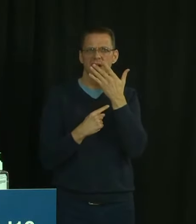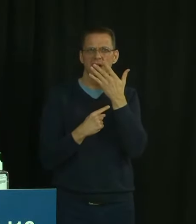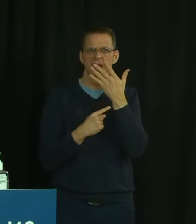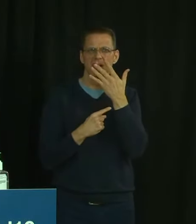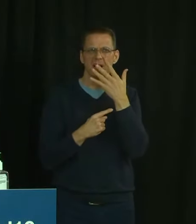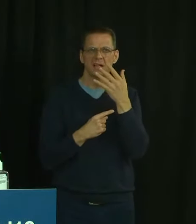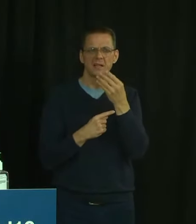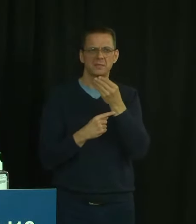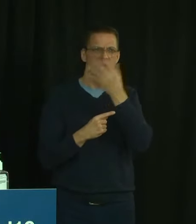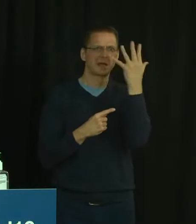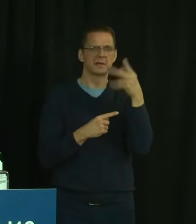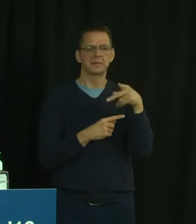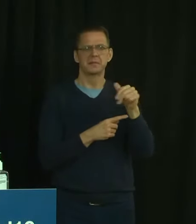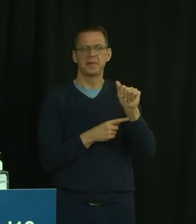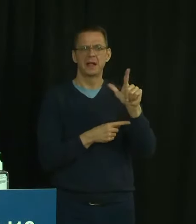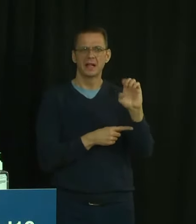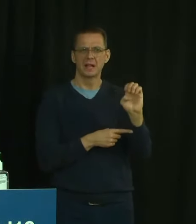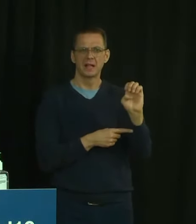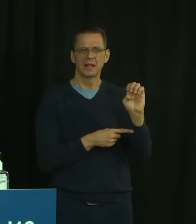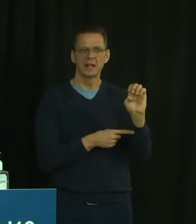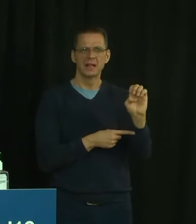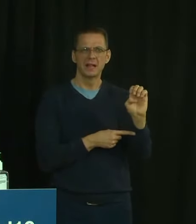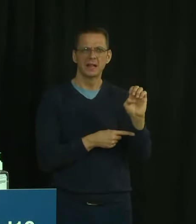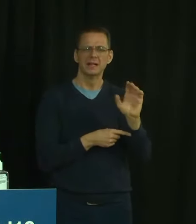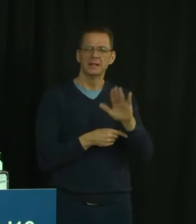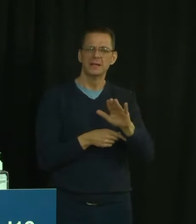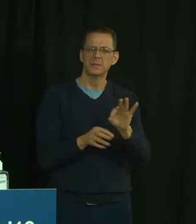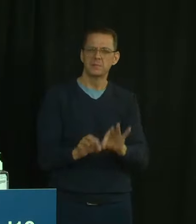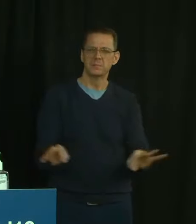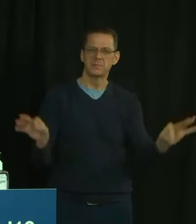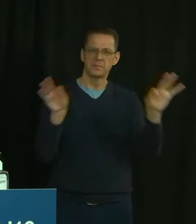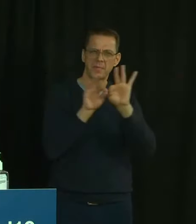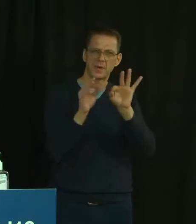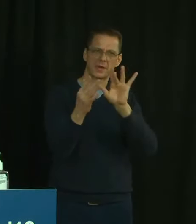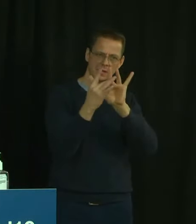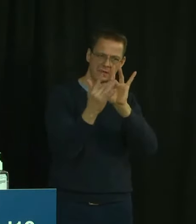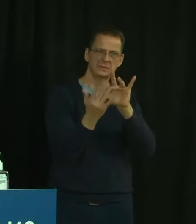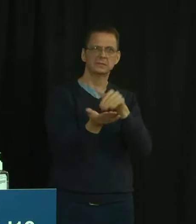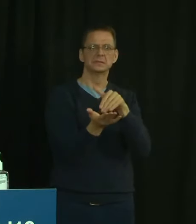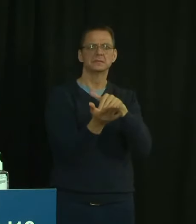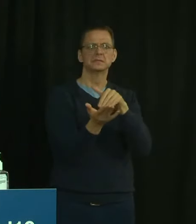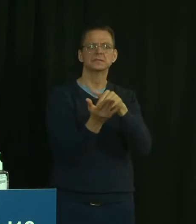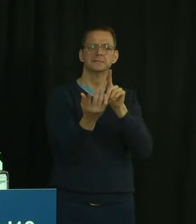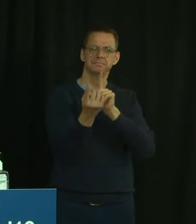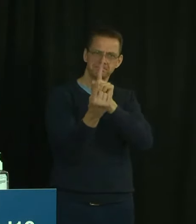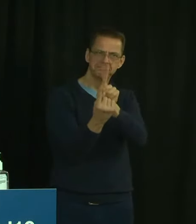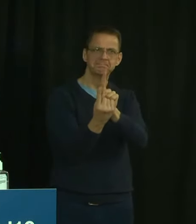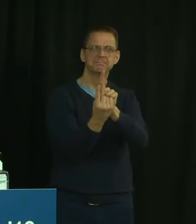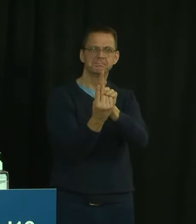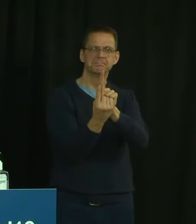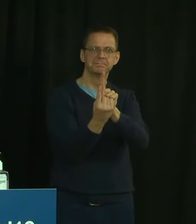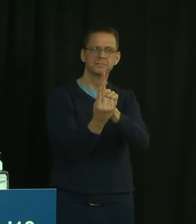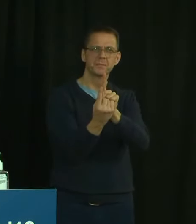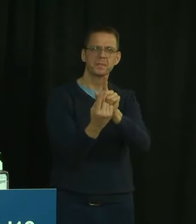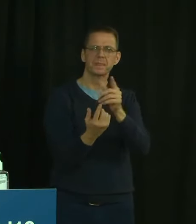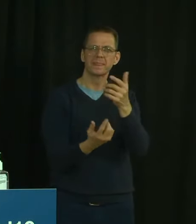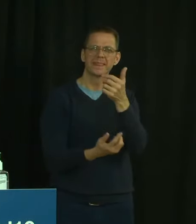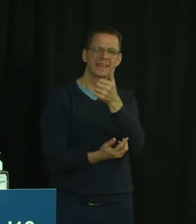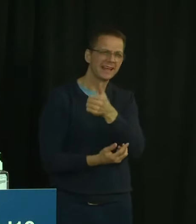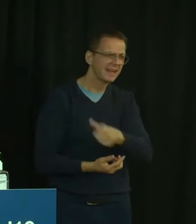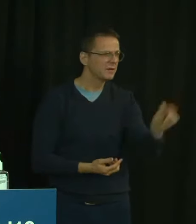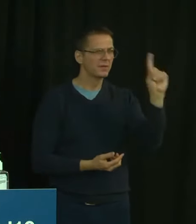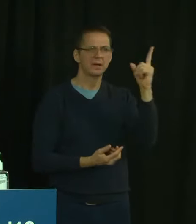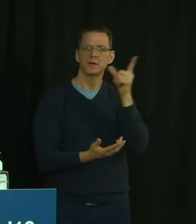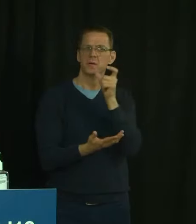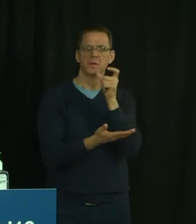provider because there are also many other causes of these kinds of blood clots. But it's those particular symptoms people should be watching for, contact their